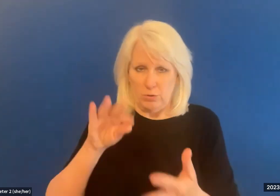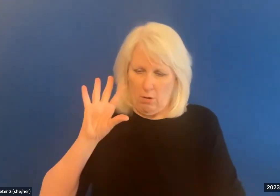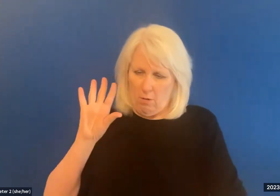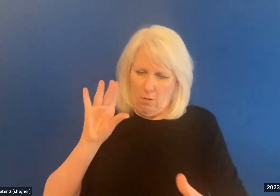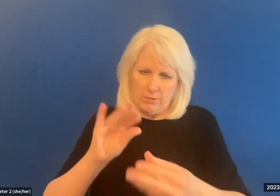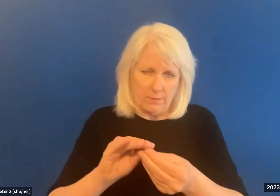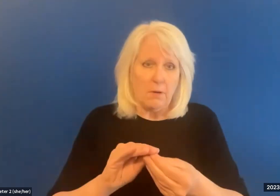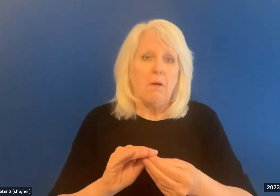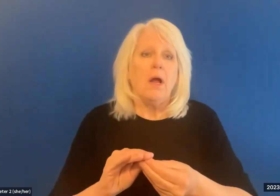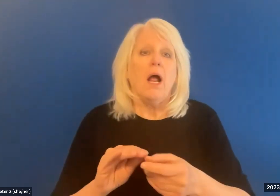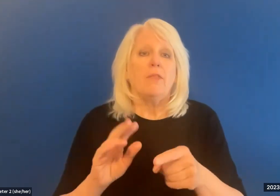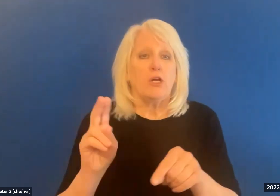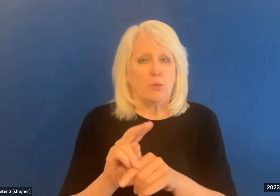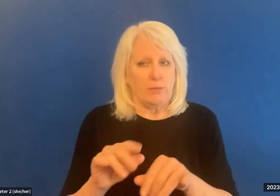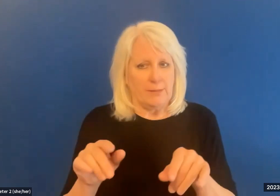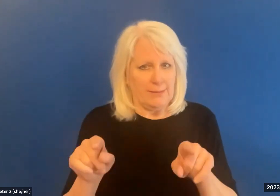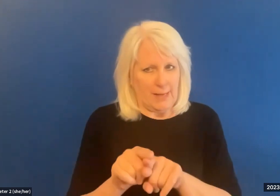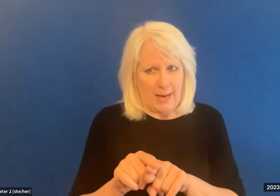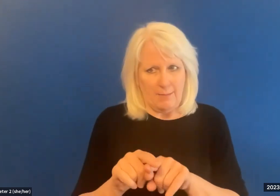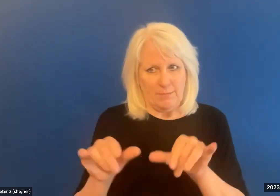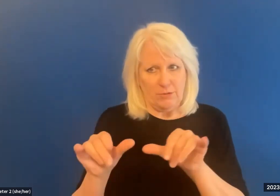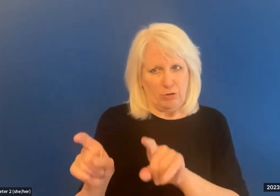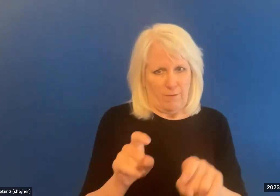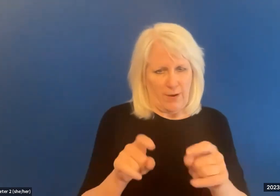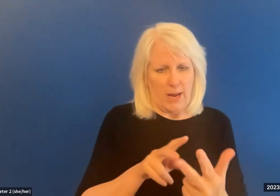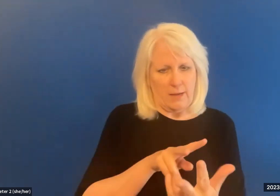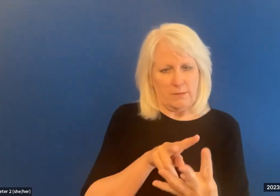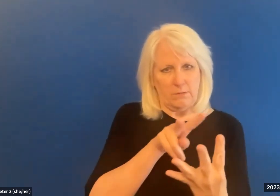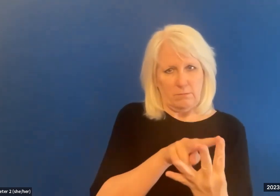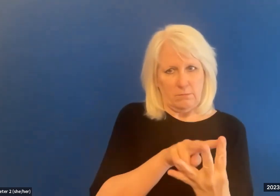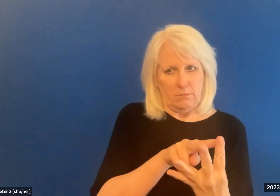study using the same survey as the previous two waves to maintain internal validity.